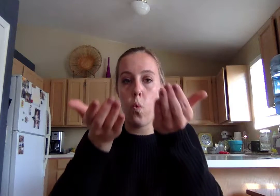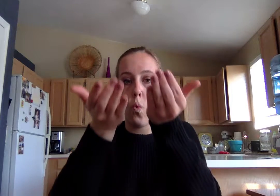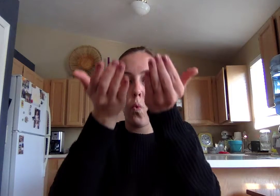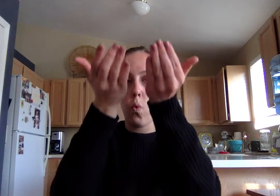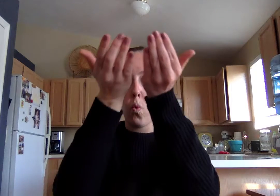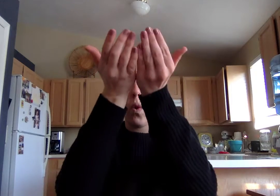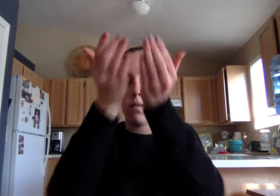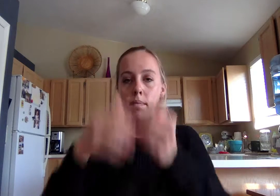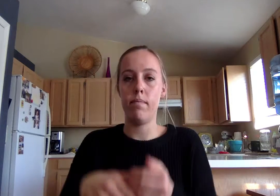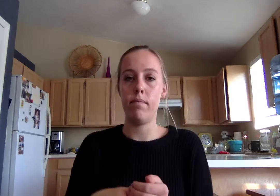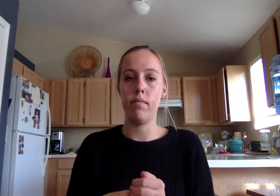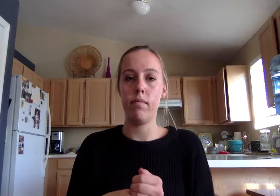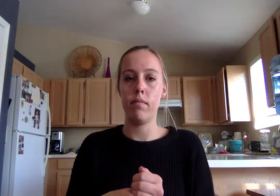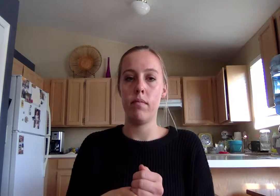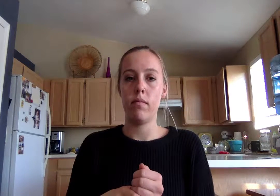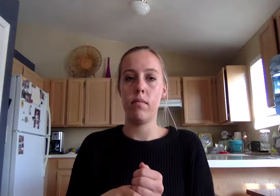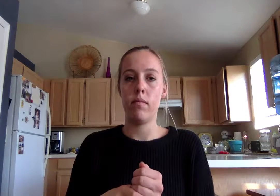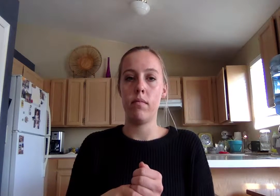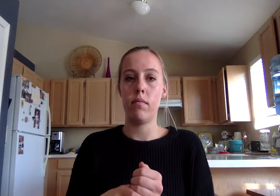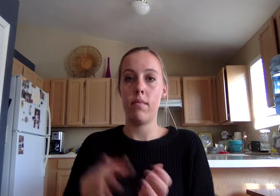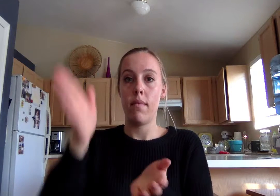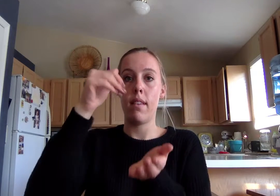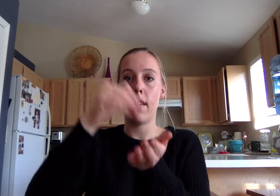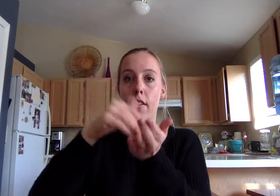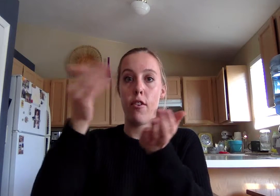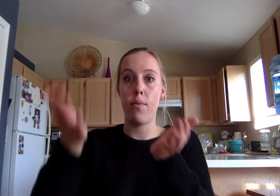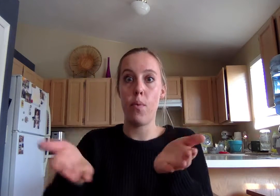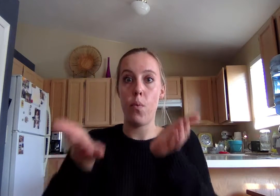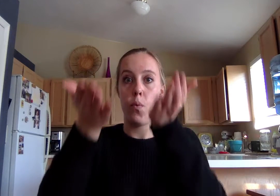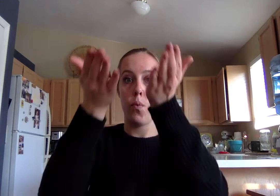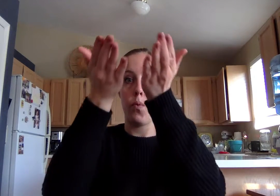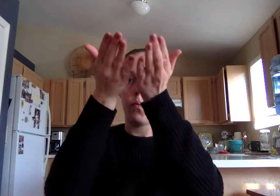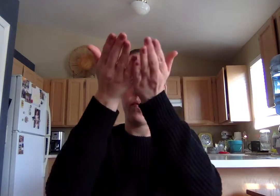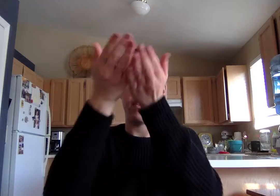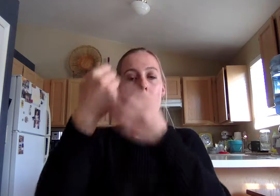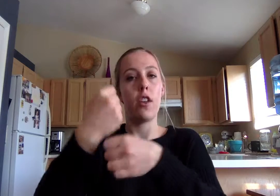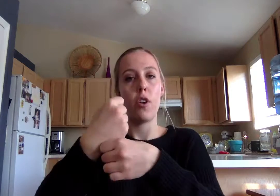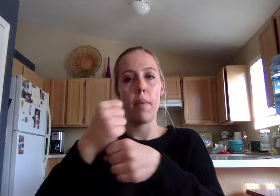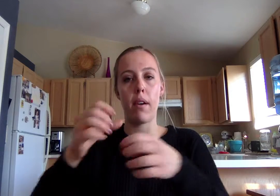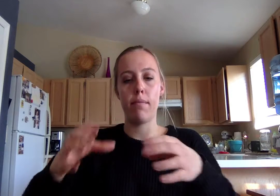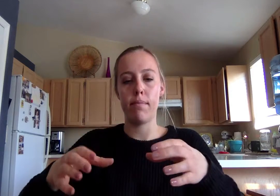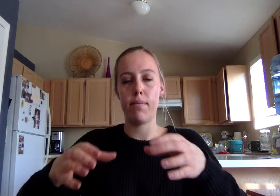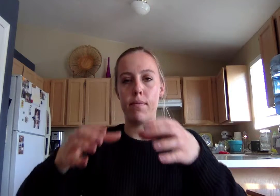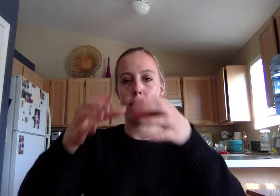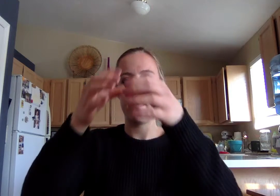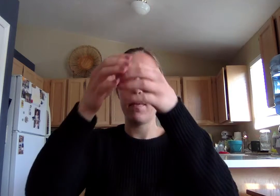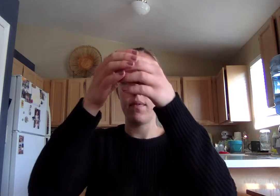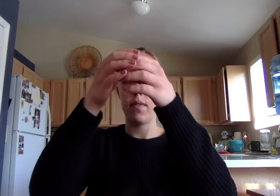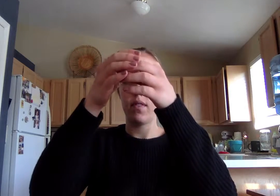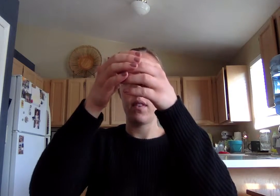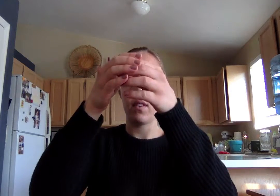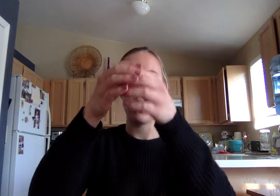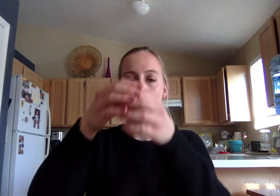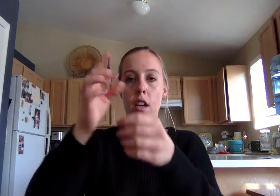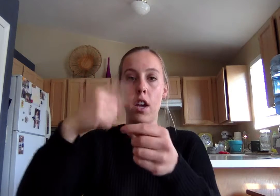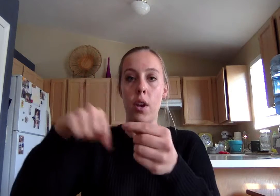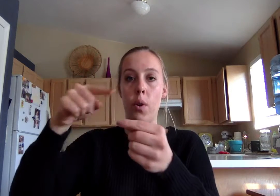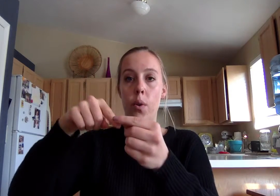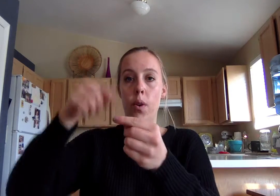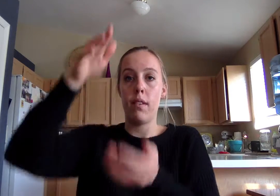moving your hands toward the center as you pull up. You're going to create a cone of clay, and then when we push that down, all you do